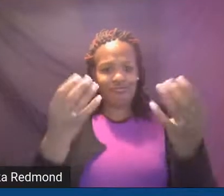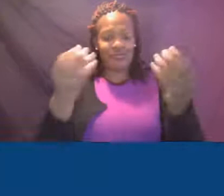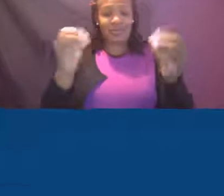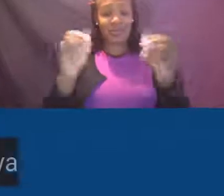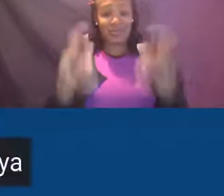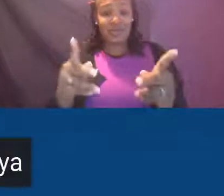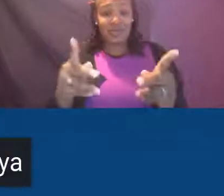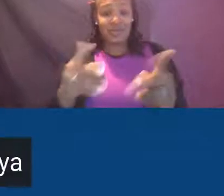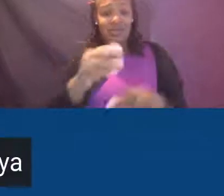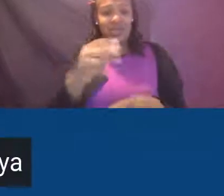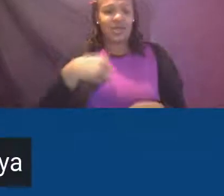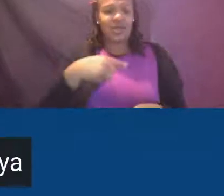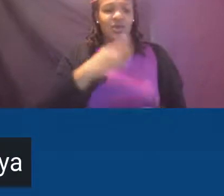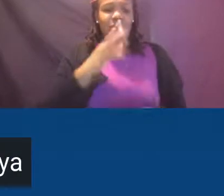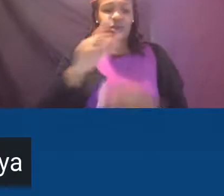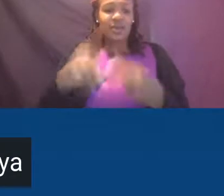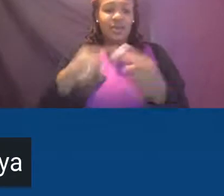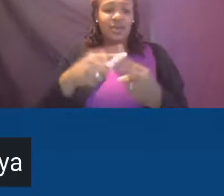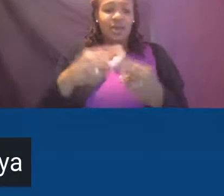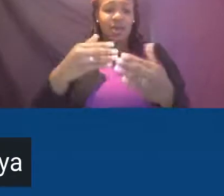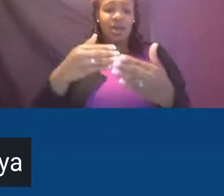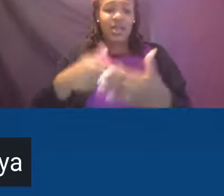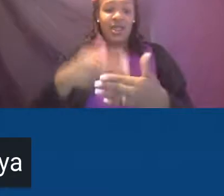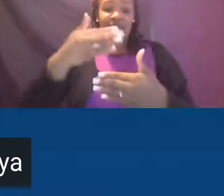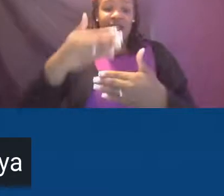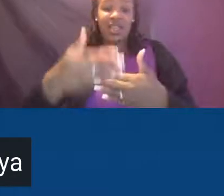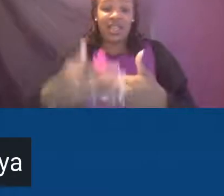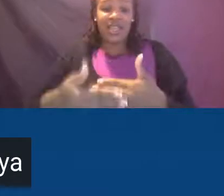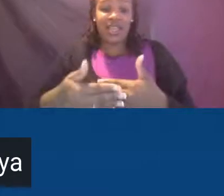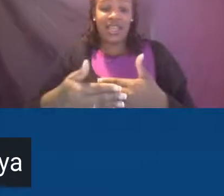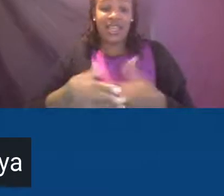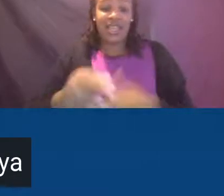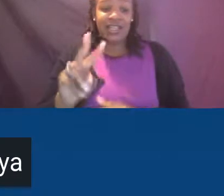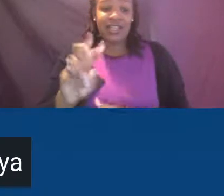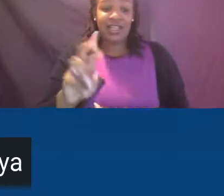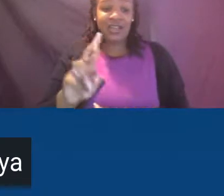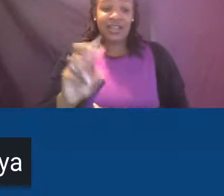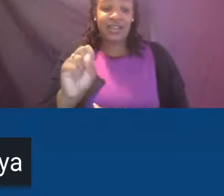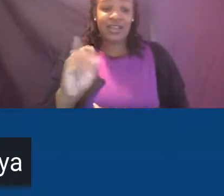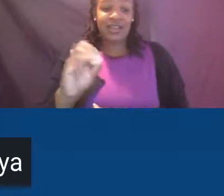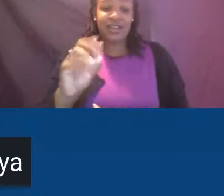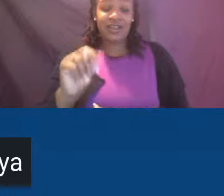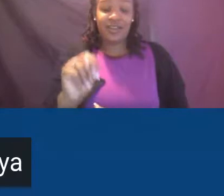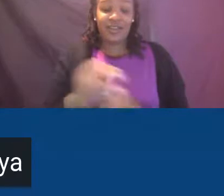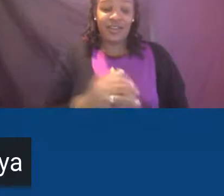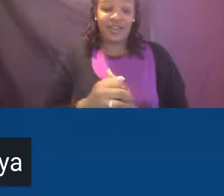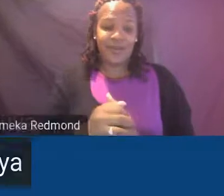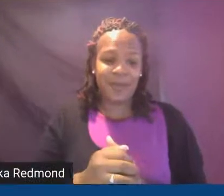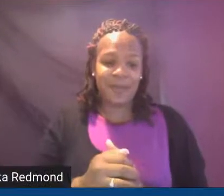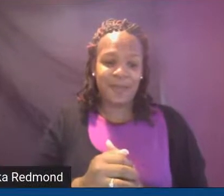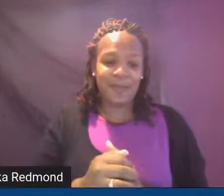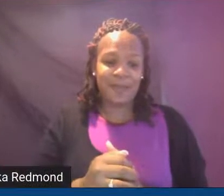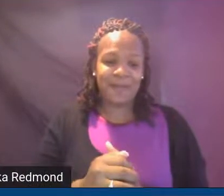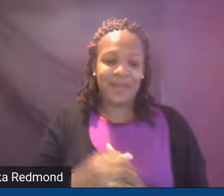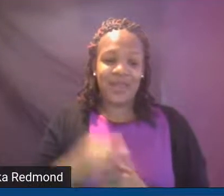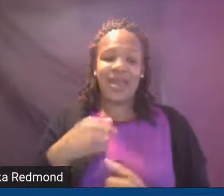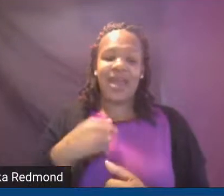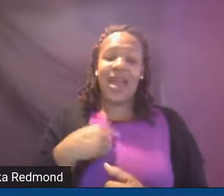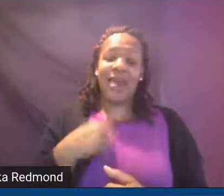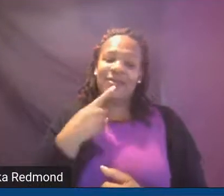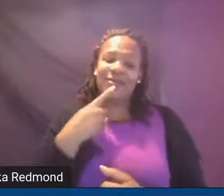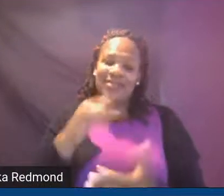next version of capitalism, Jim, thank you for somebody sharing that up. Thank you. I'm going to butcher that name,